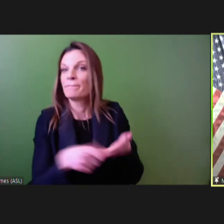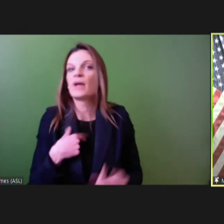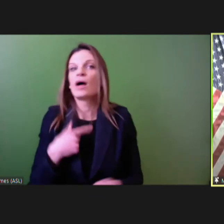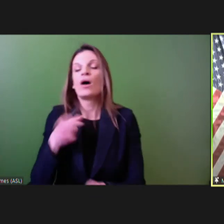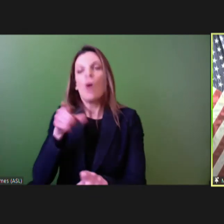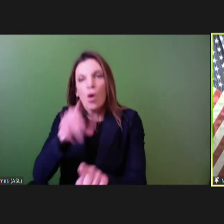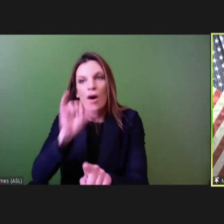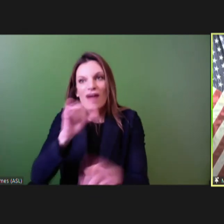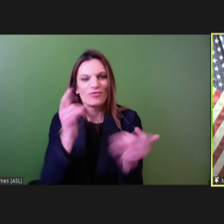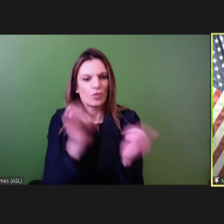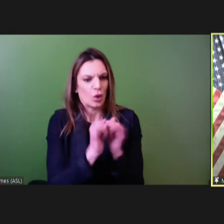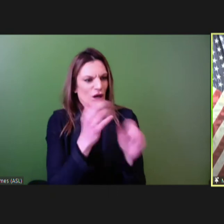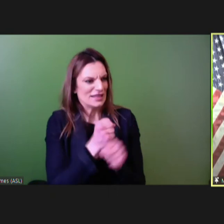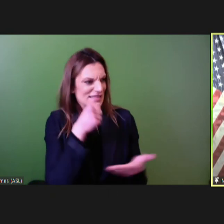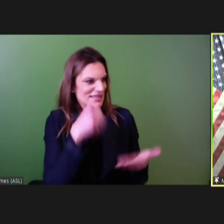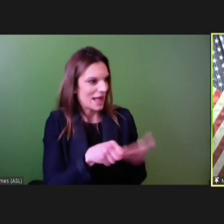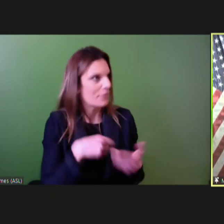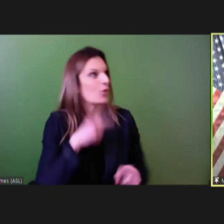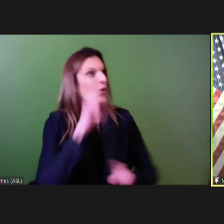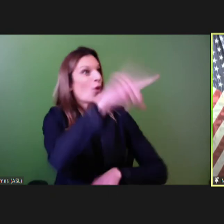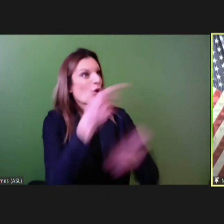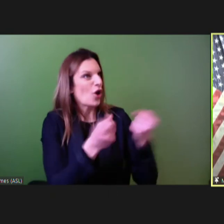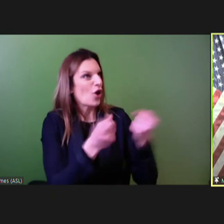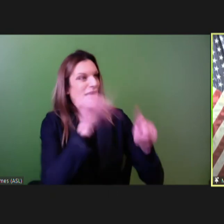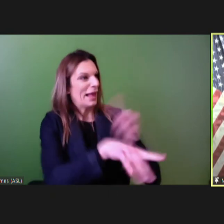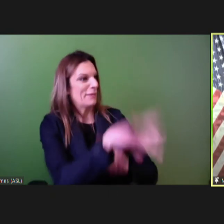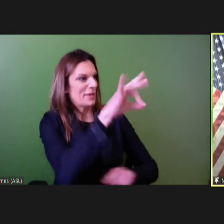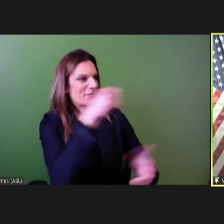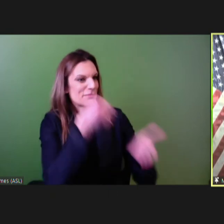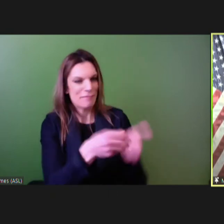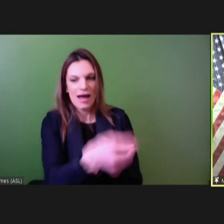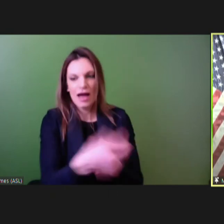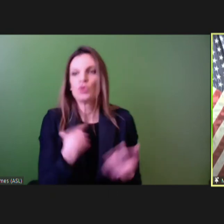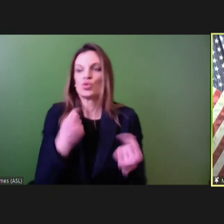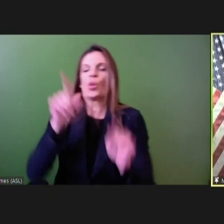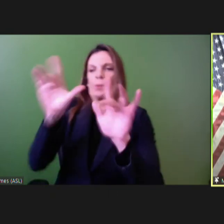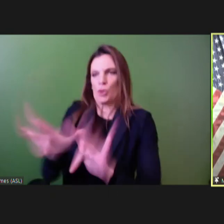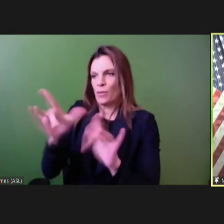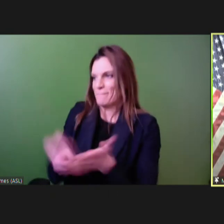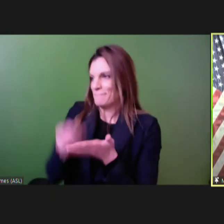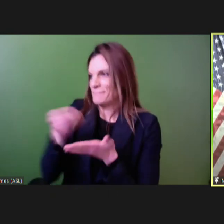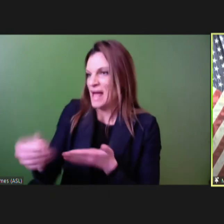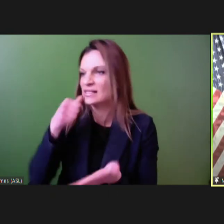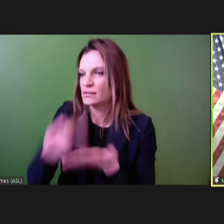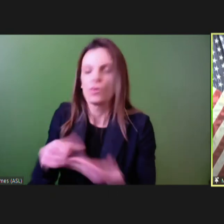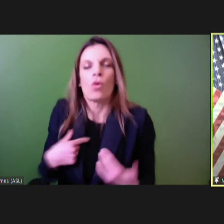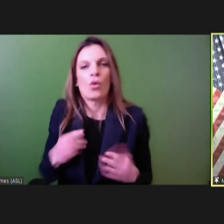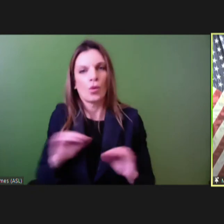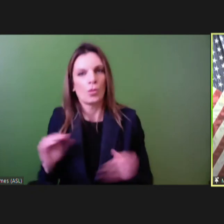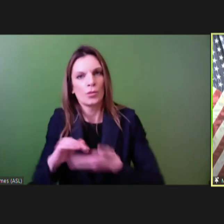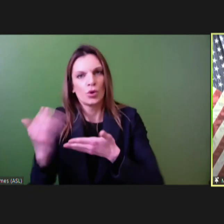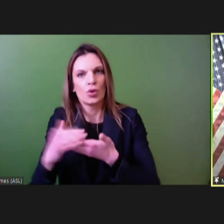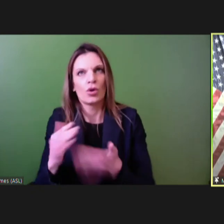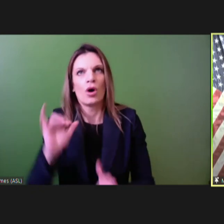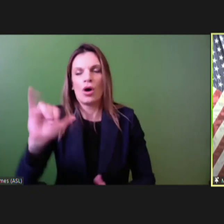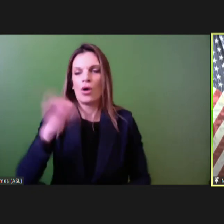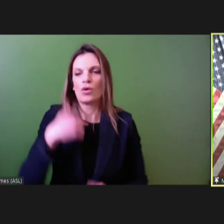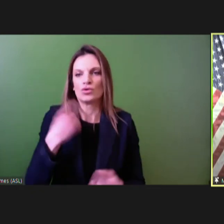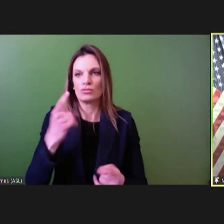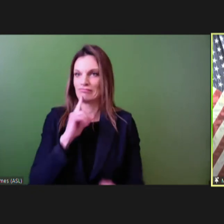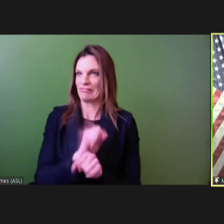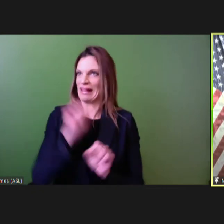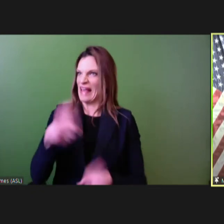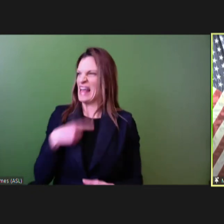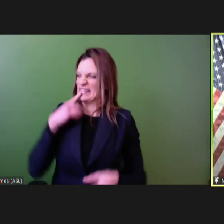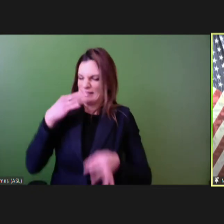off stamps.com because I don't have a printer to print it on. So I'm going to have to get back out, get the postage. I could have taken it up to a Dropbox, but